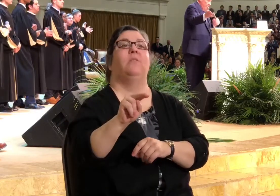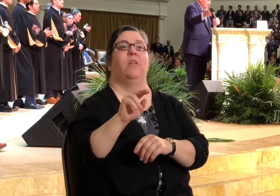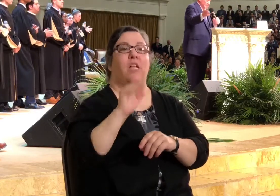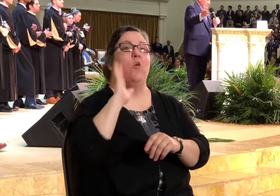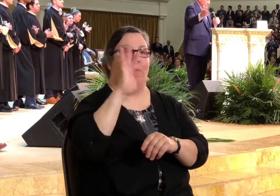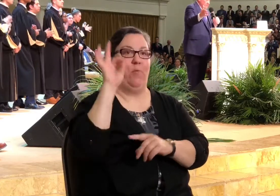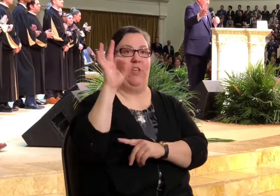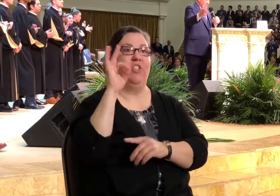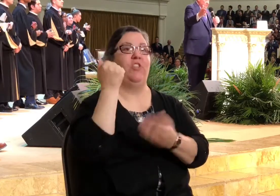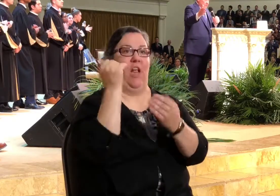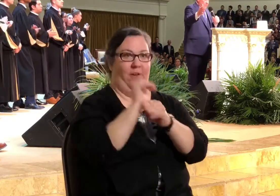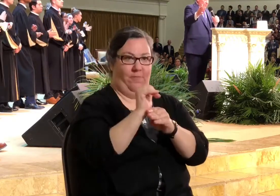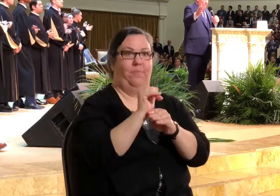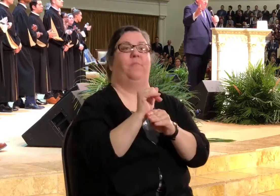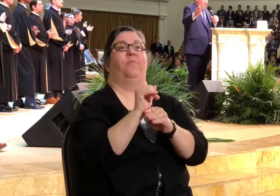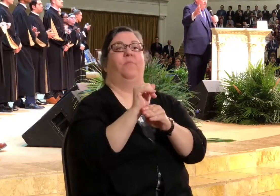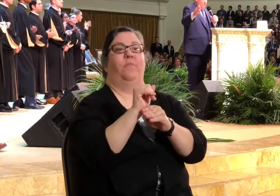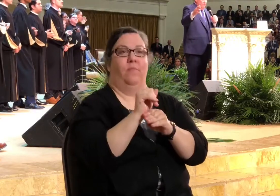Amen.